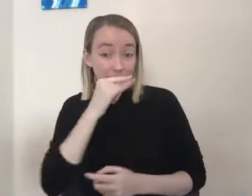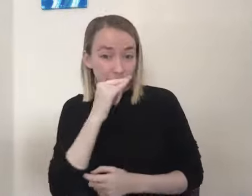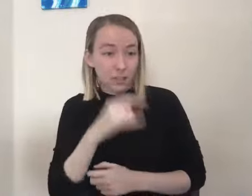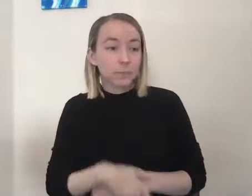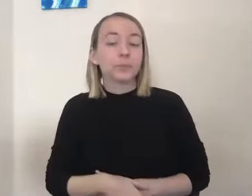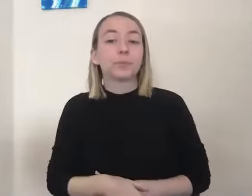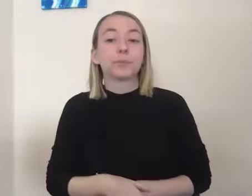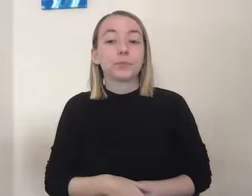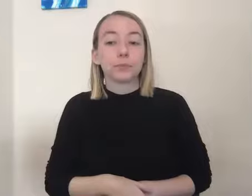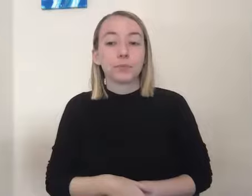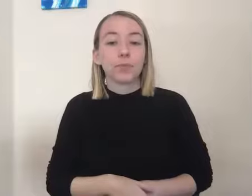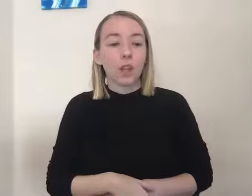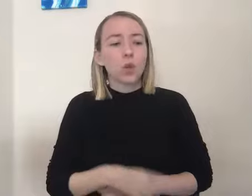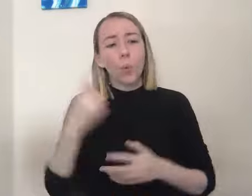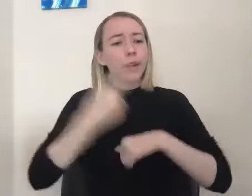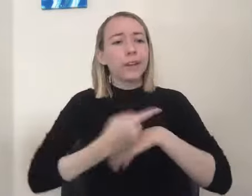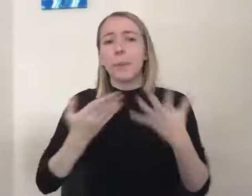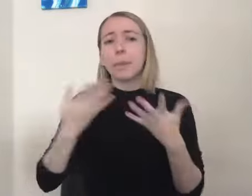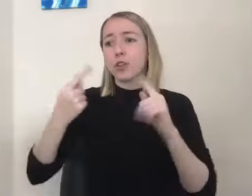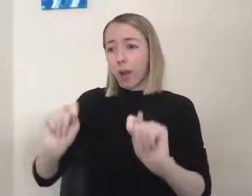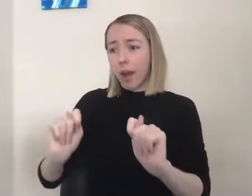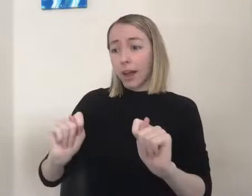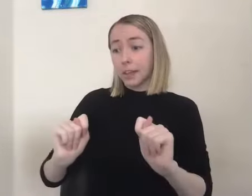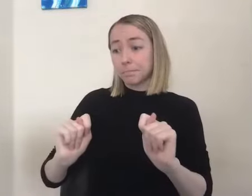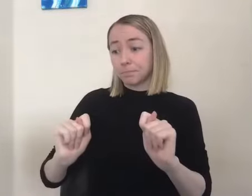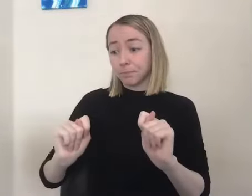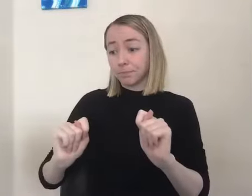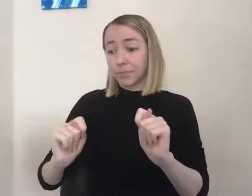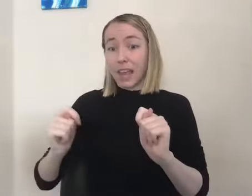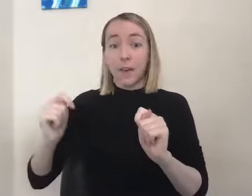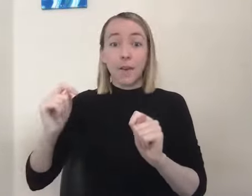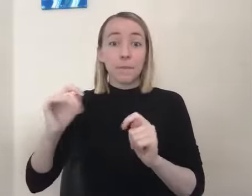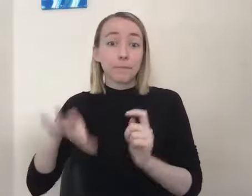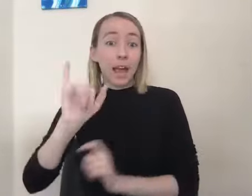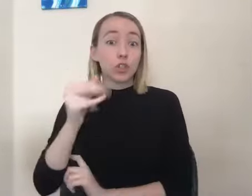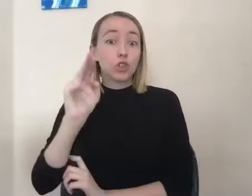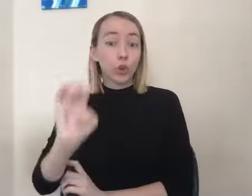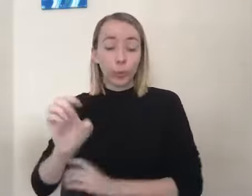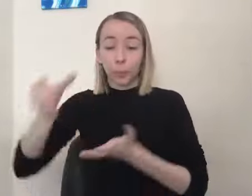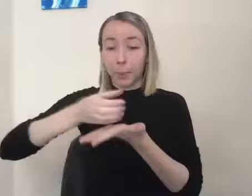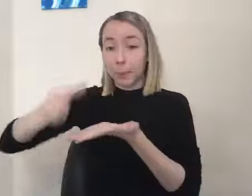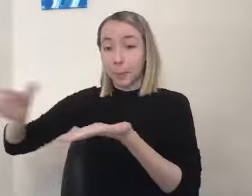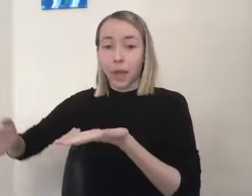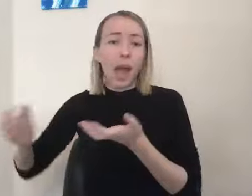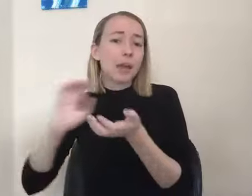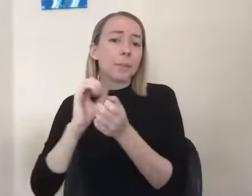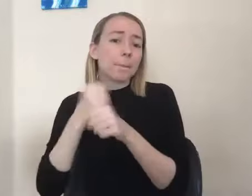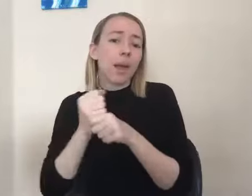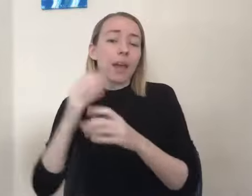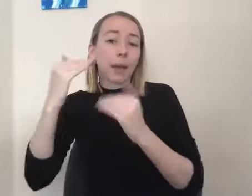lady would say to me, I remember the night she says to me, I went and have a picnic in the carpet, get 3 glasses, put some juice in it, and have a picnic